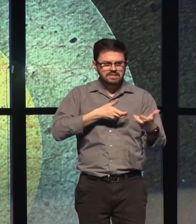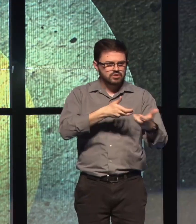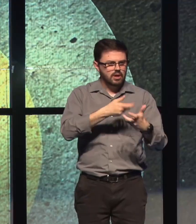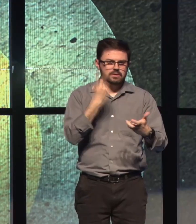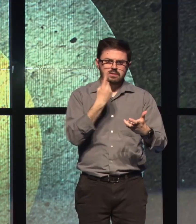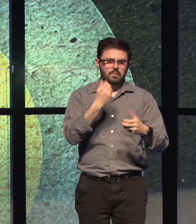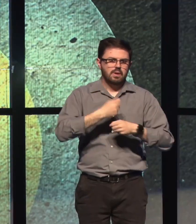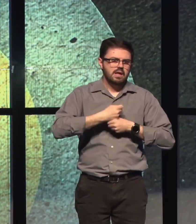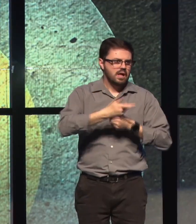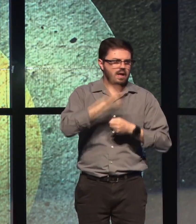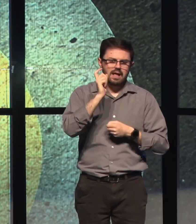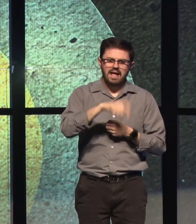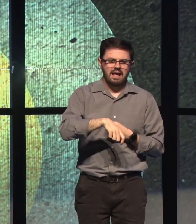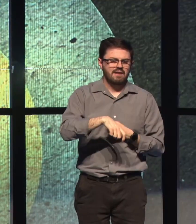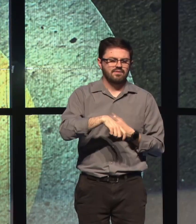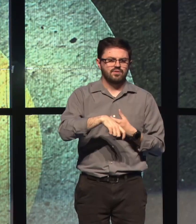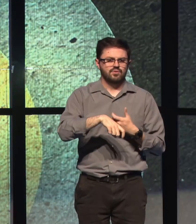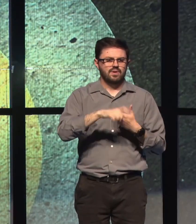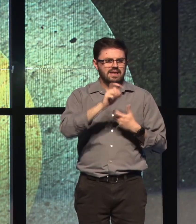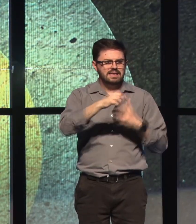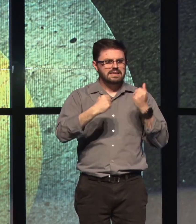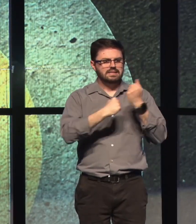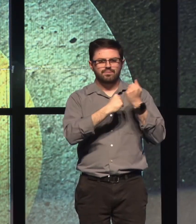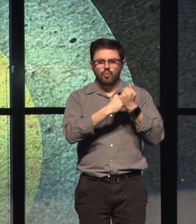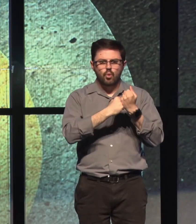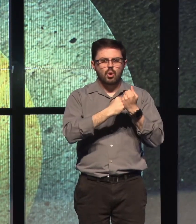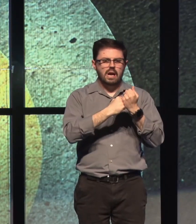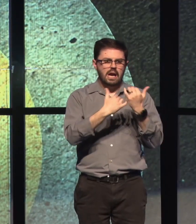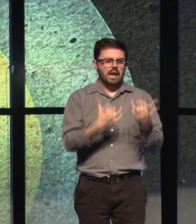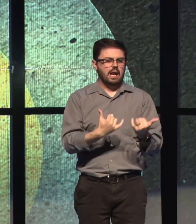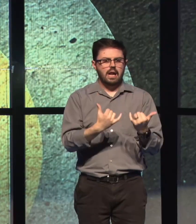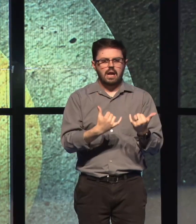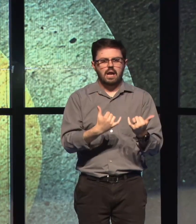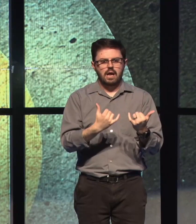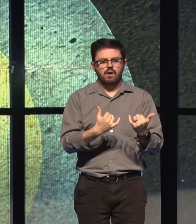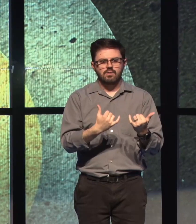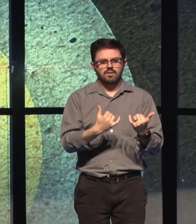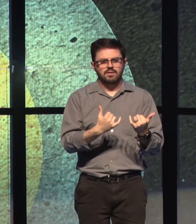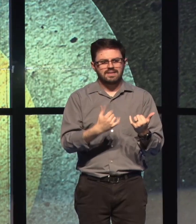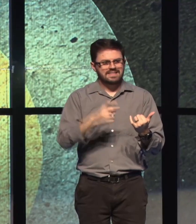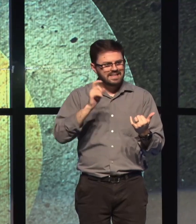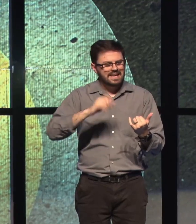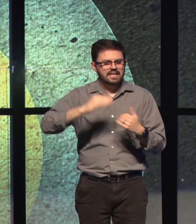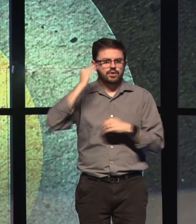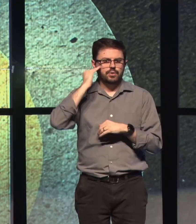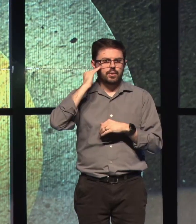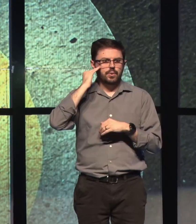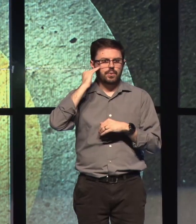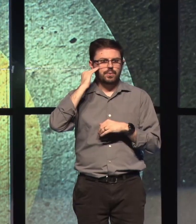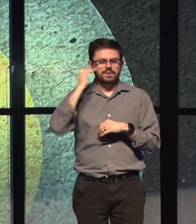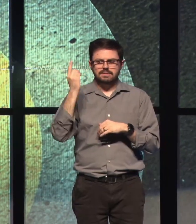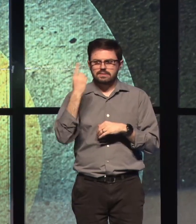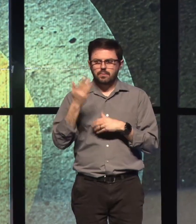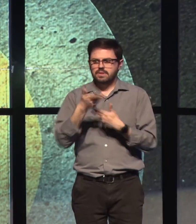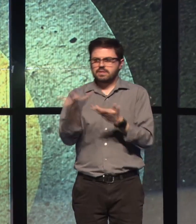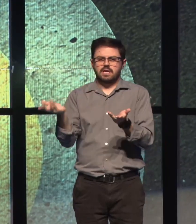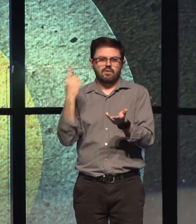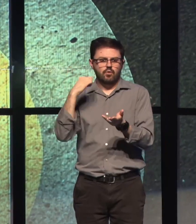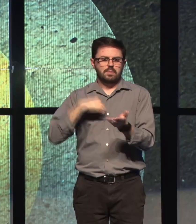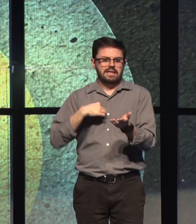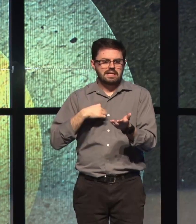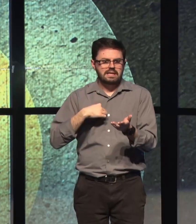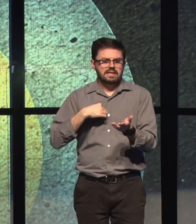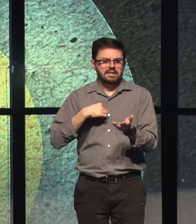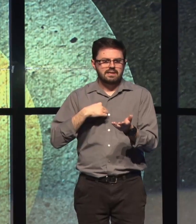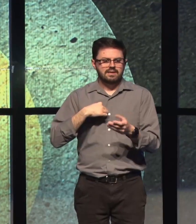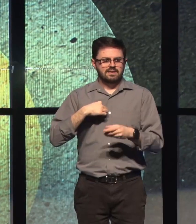somebody. I just need to not feel alone. I just need to know that I'm not alone." And in a space that